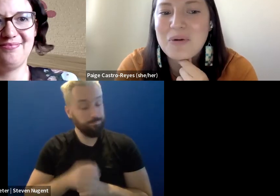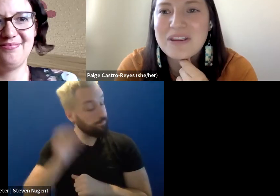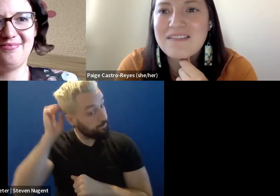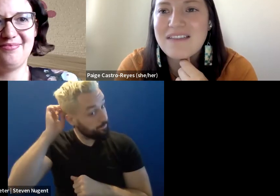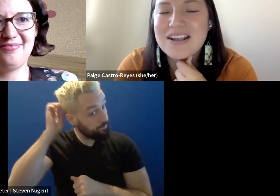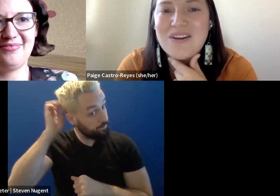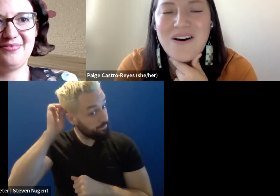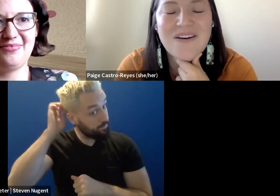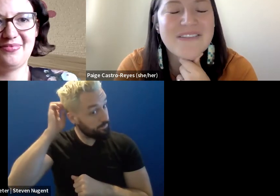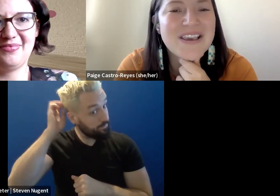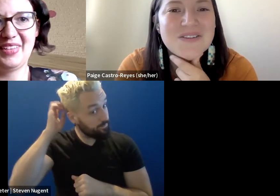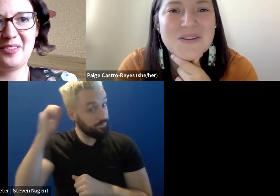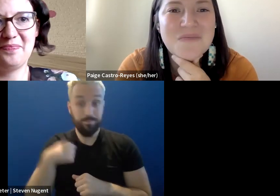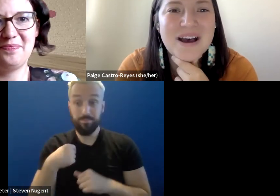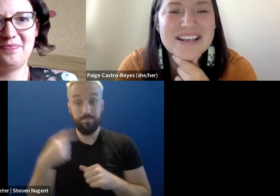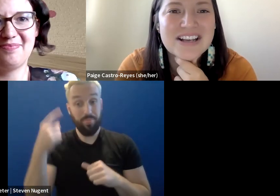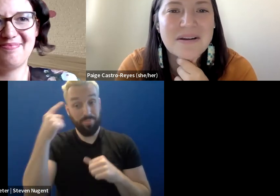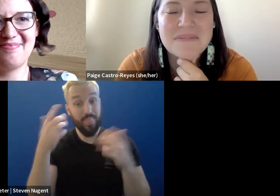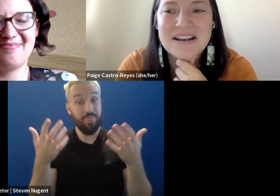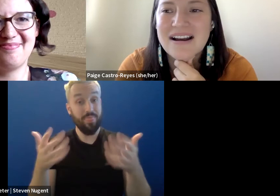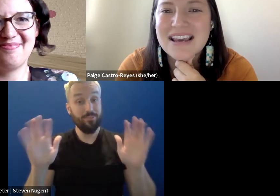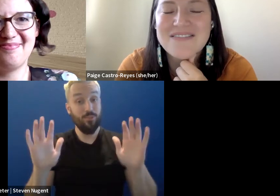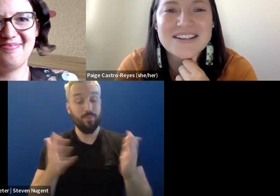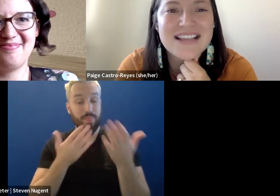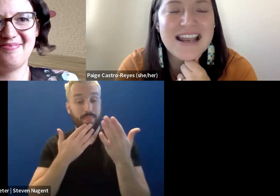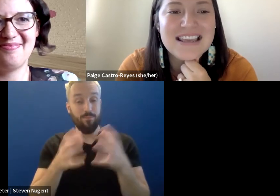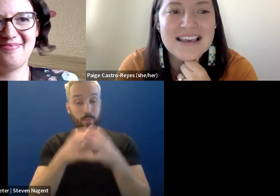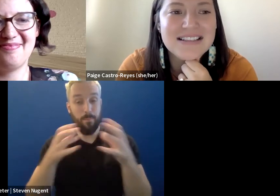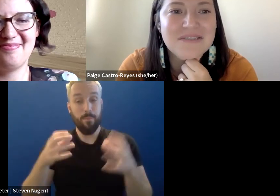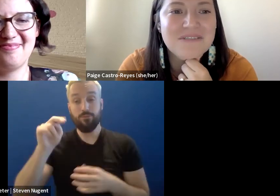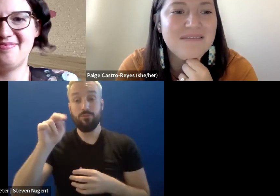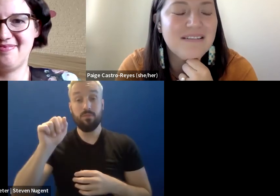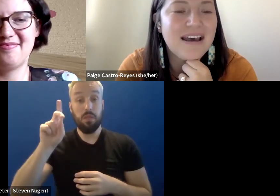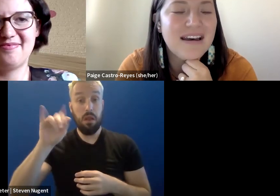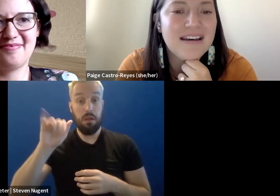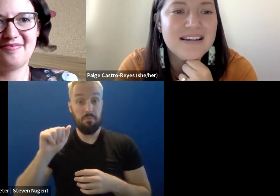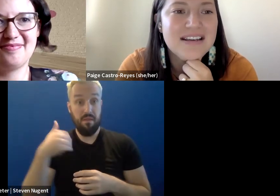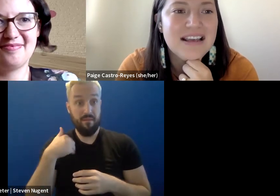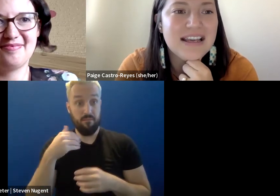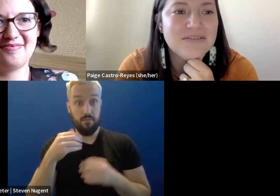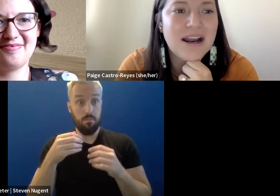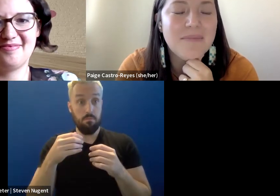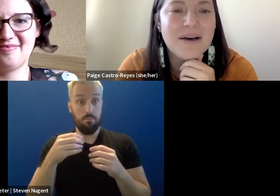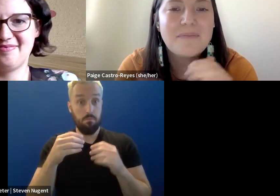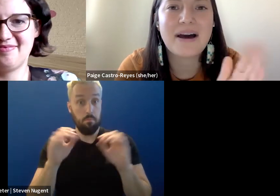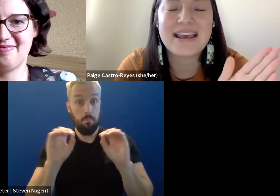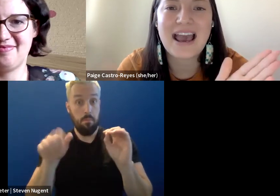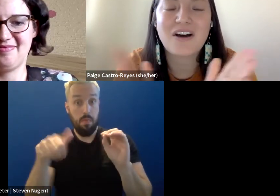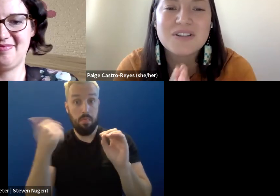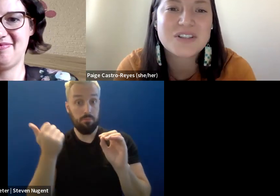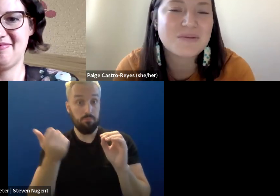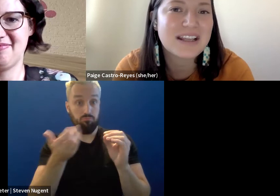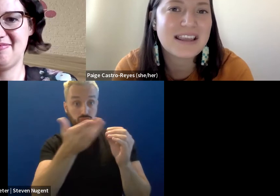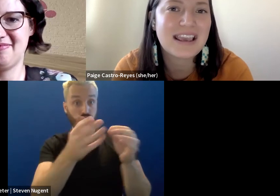And I believe that is all. Thank you so much. Nadia, if there's anything else that you would like to wrap up, but